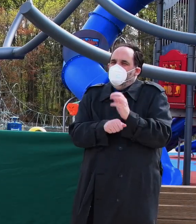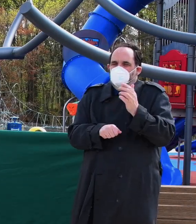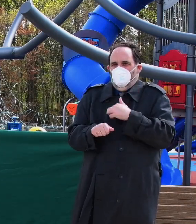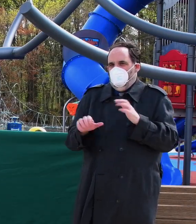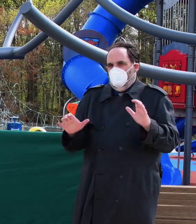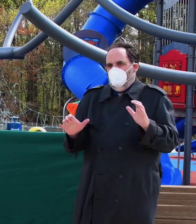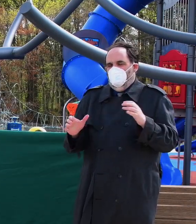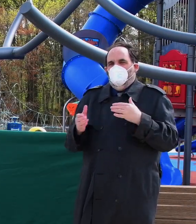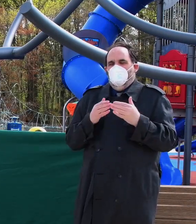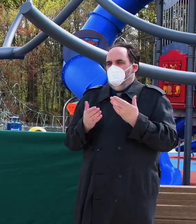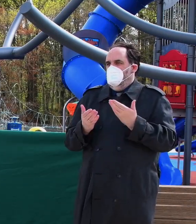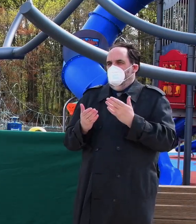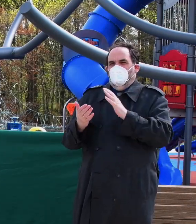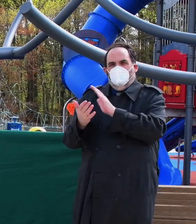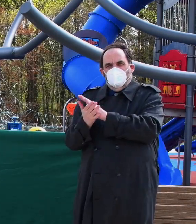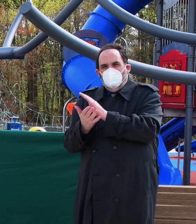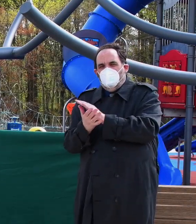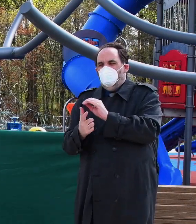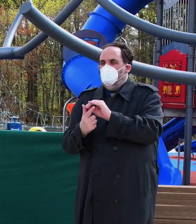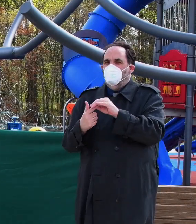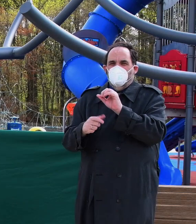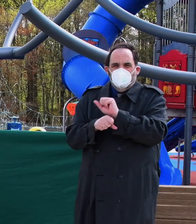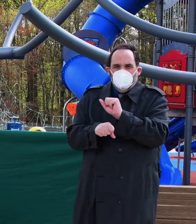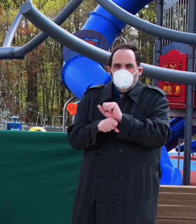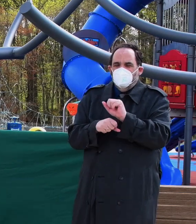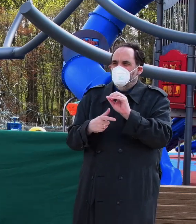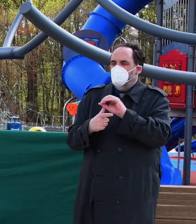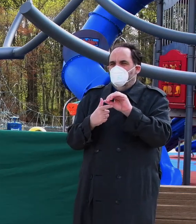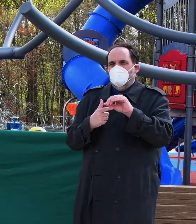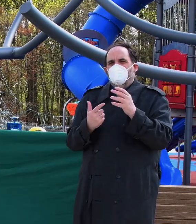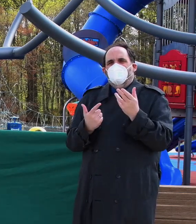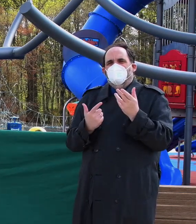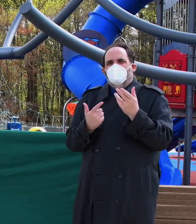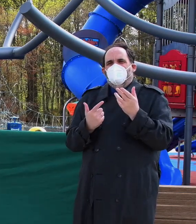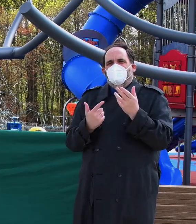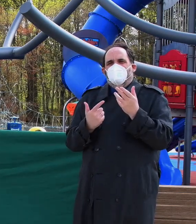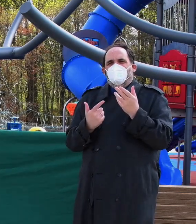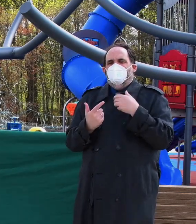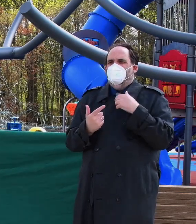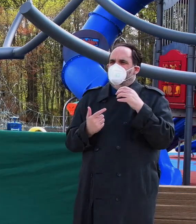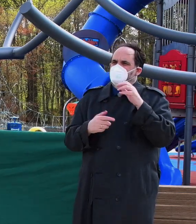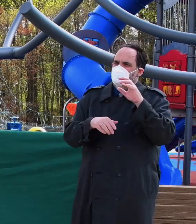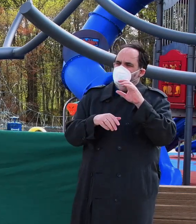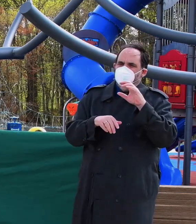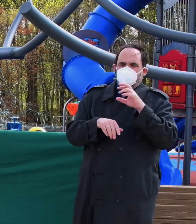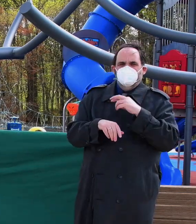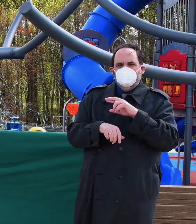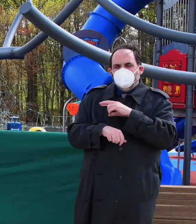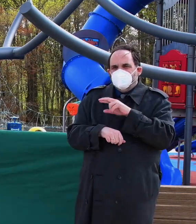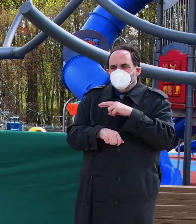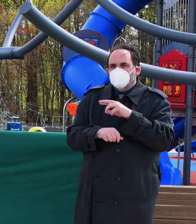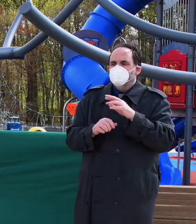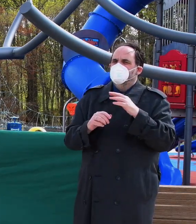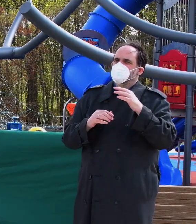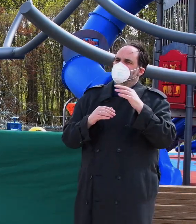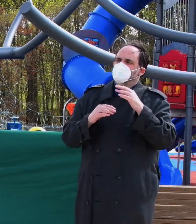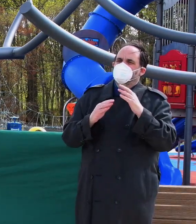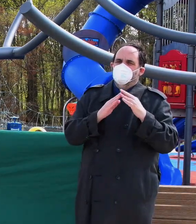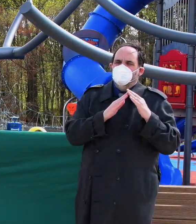whether that's at school, whether that's at work, whether that's at our faith communities, whether it's in